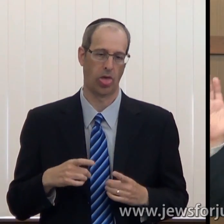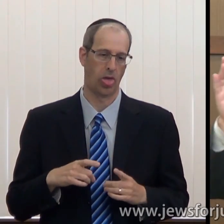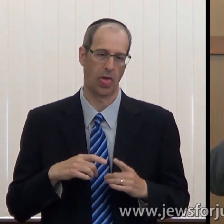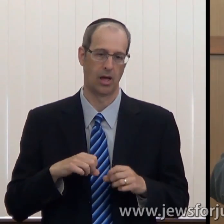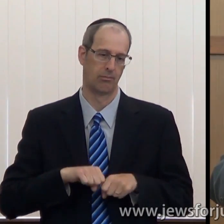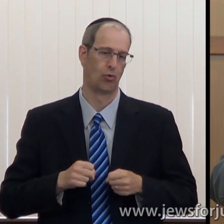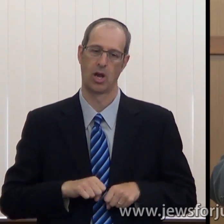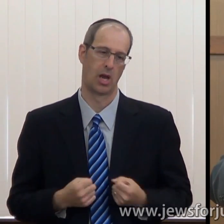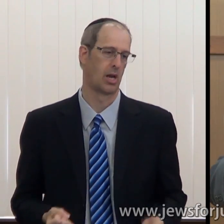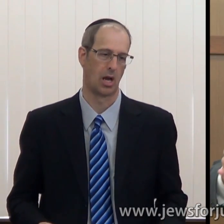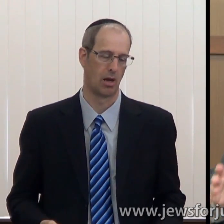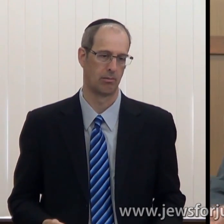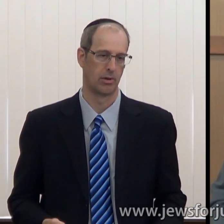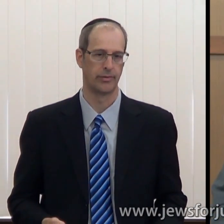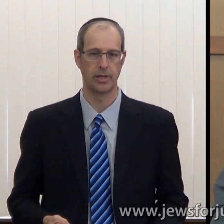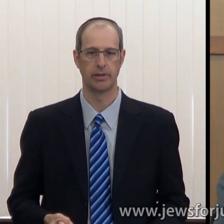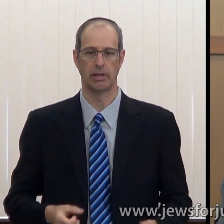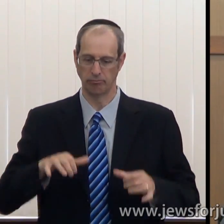They go ahead.